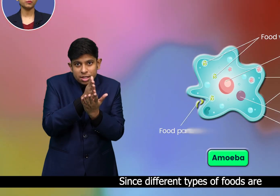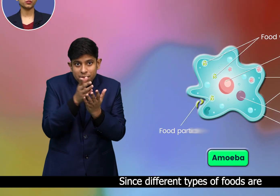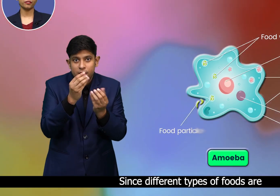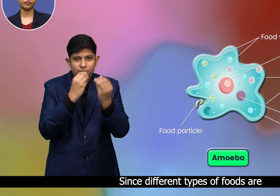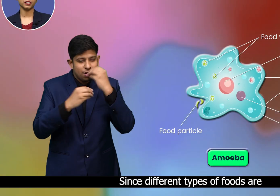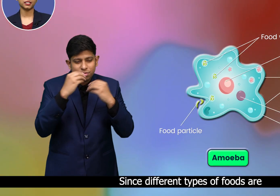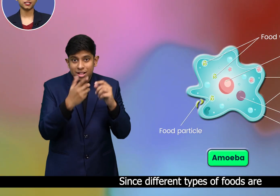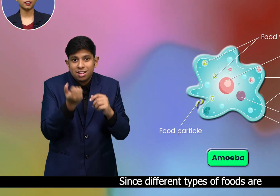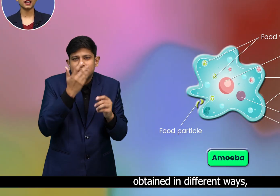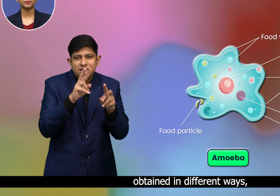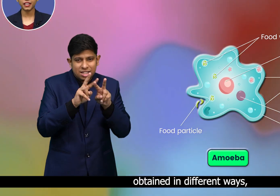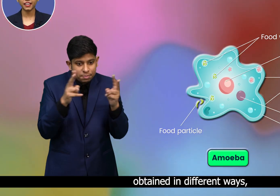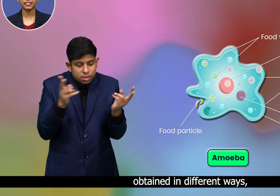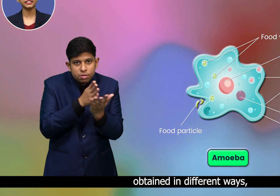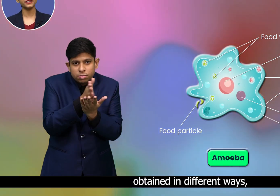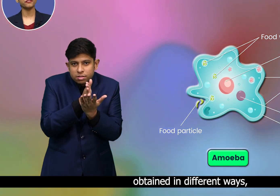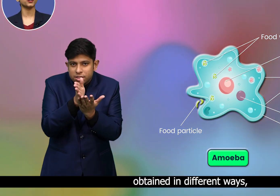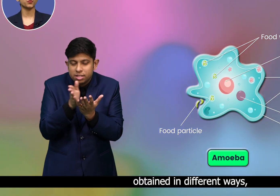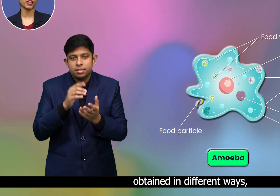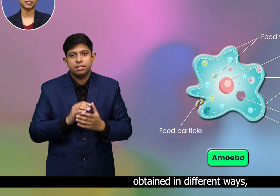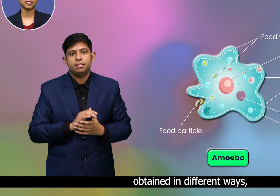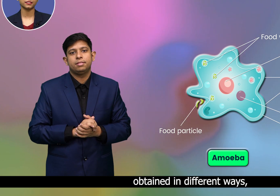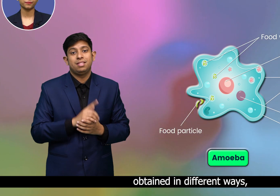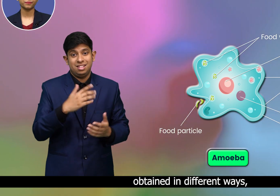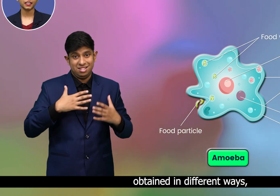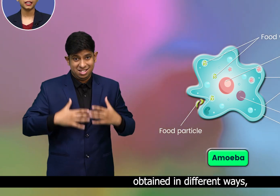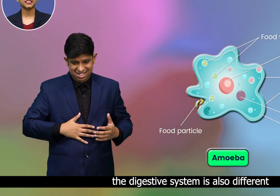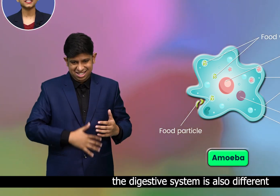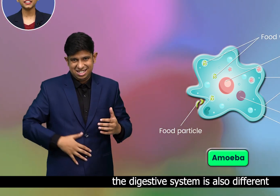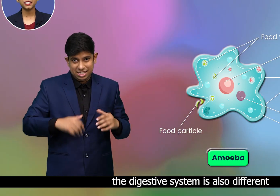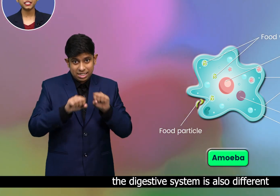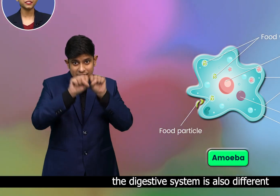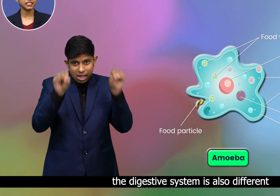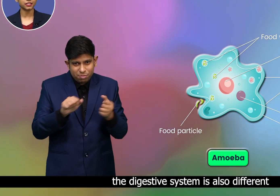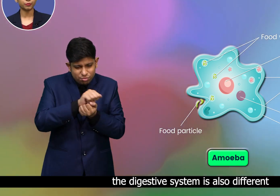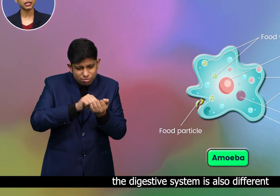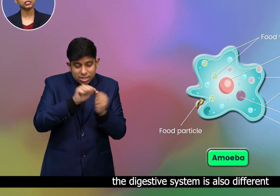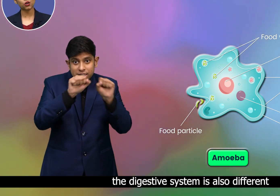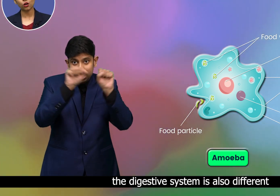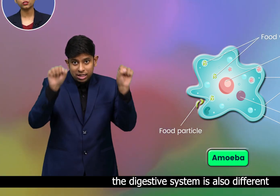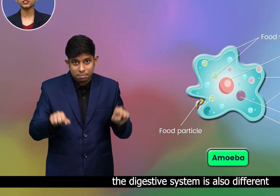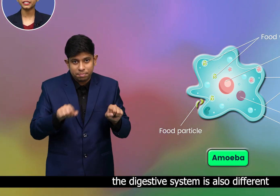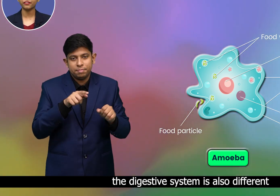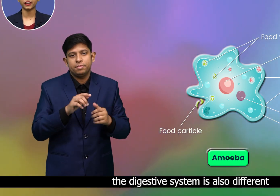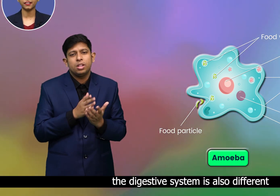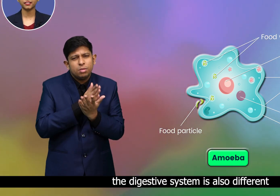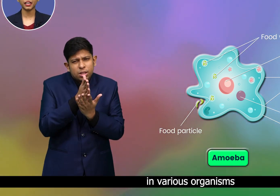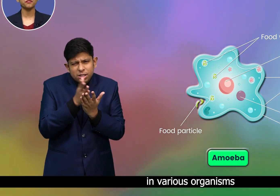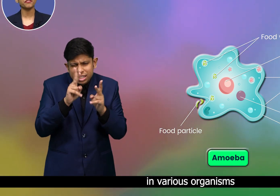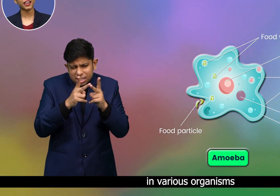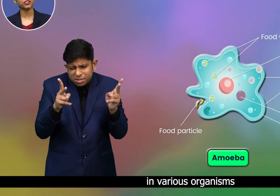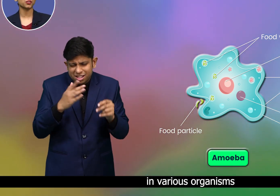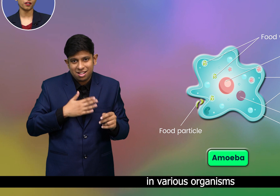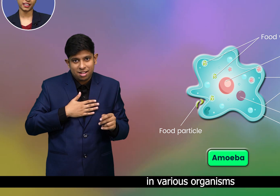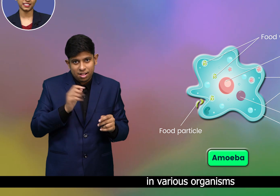different types of foods are obtained in different ways, the digestive system is also different